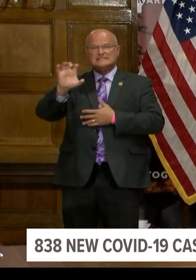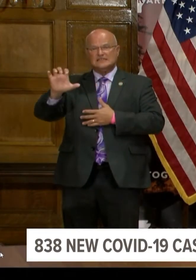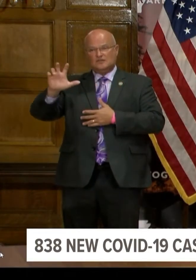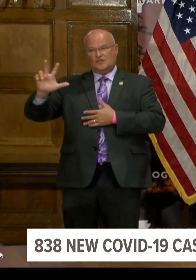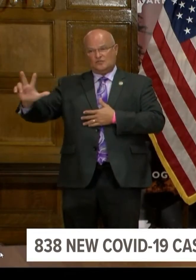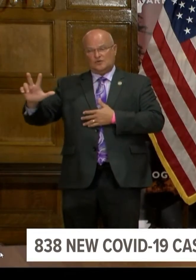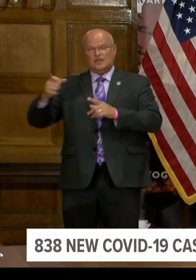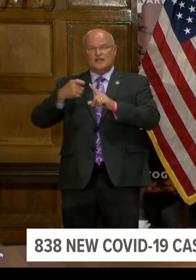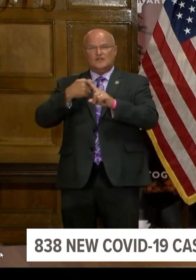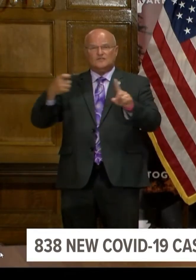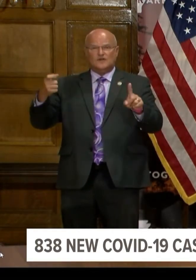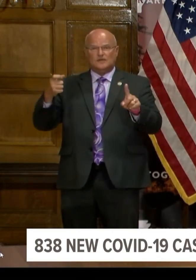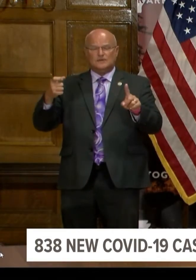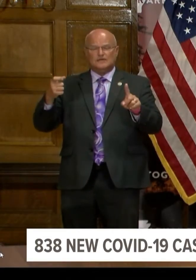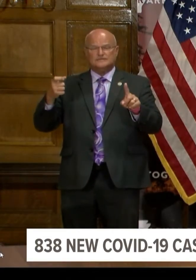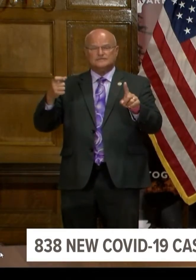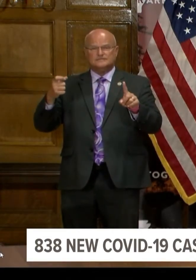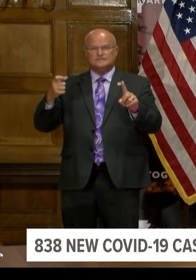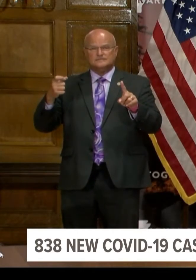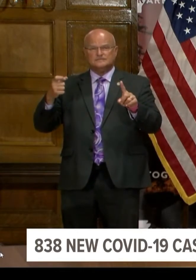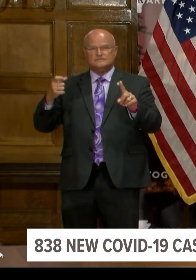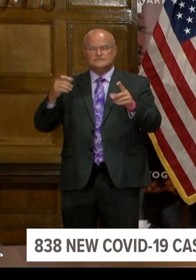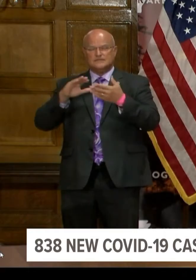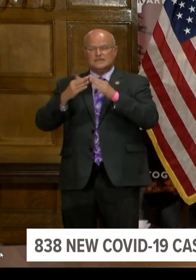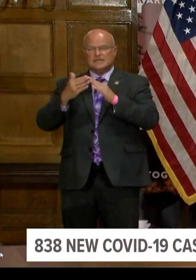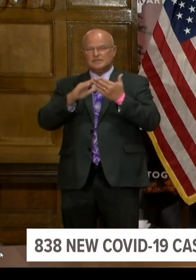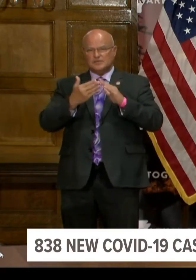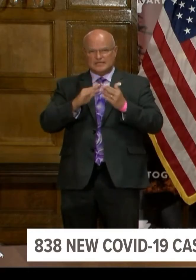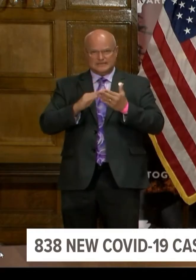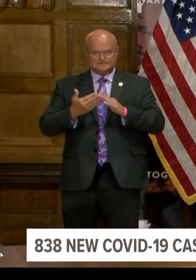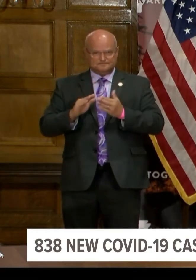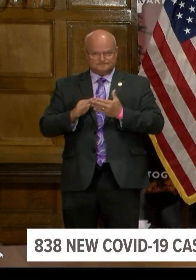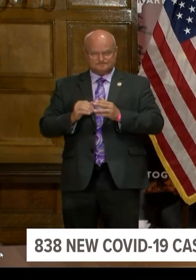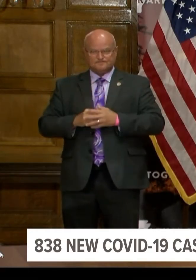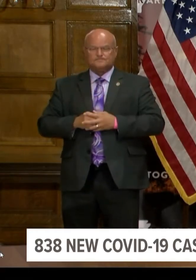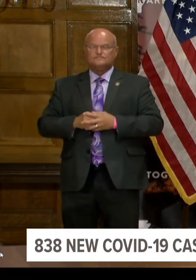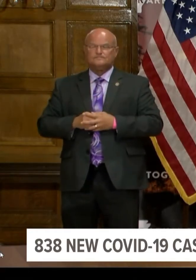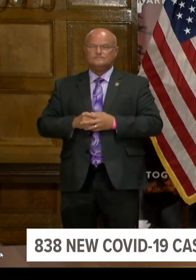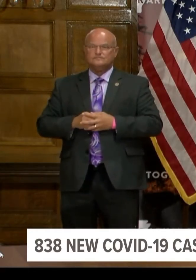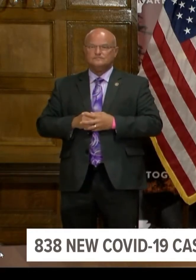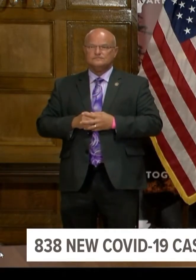4,603 from from community cases.